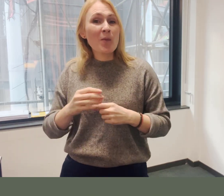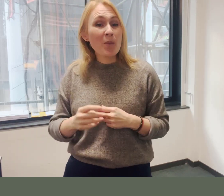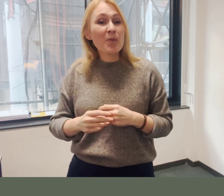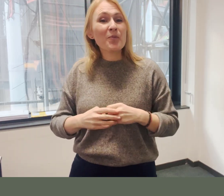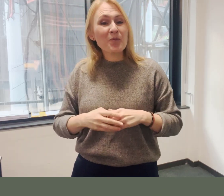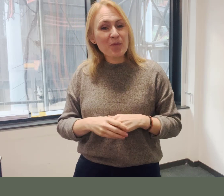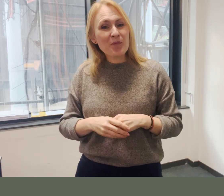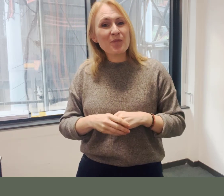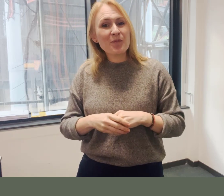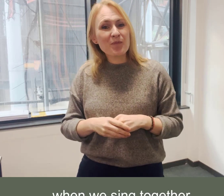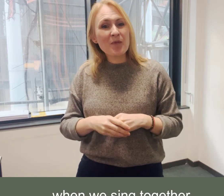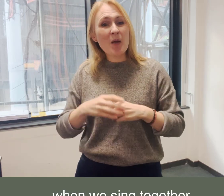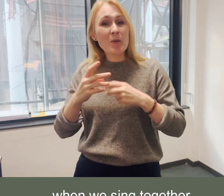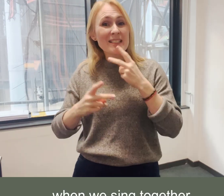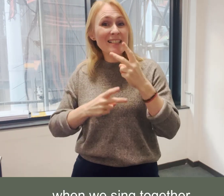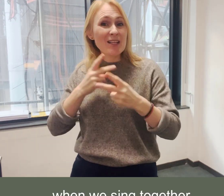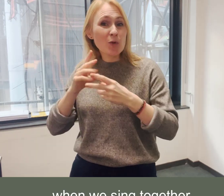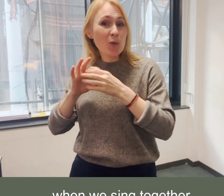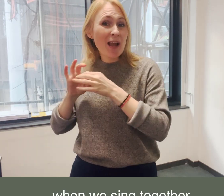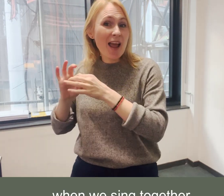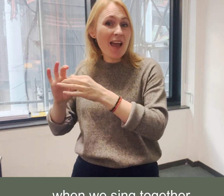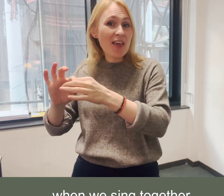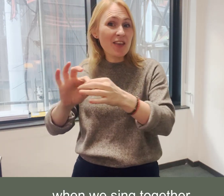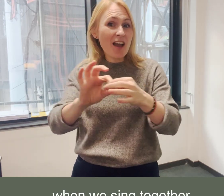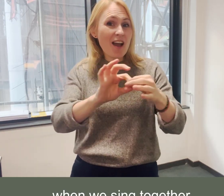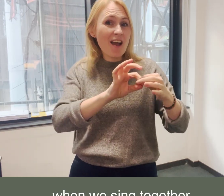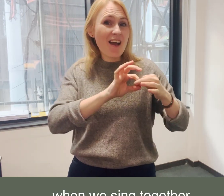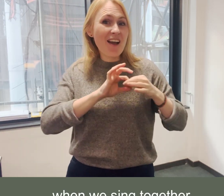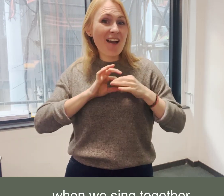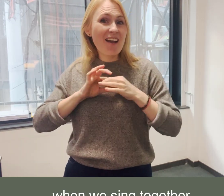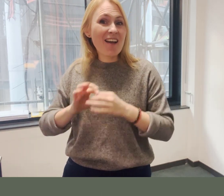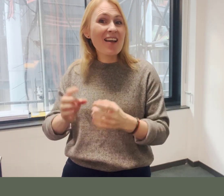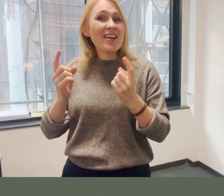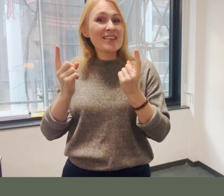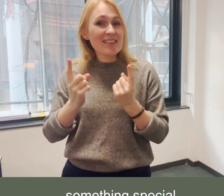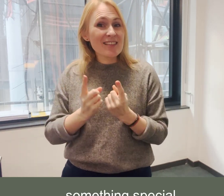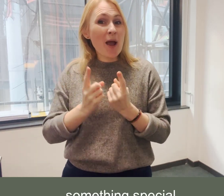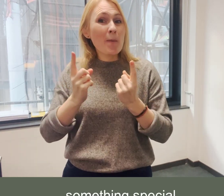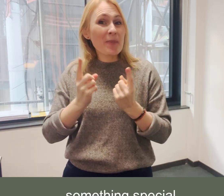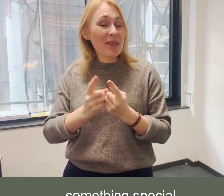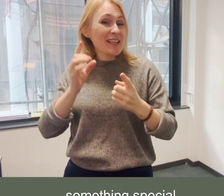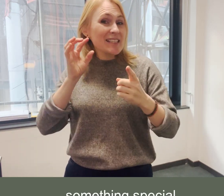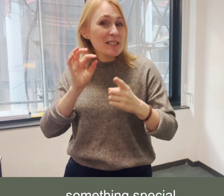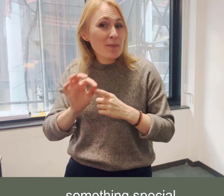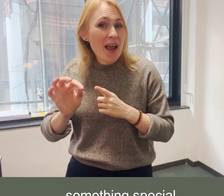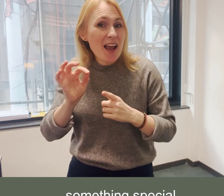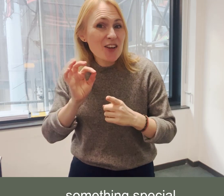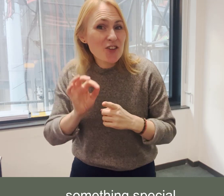When we sing together, something special